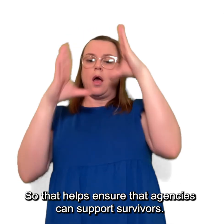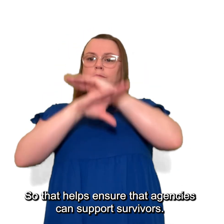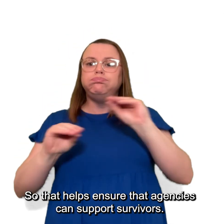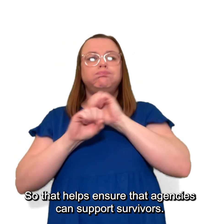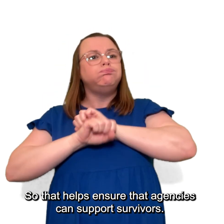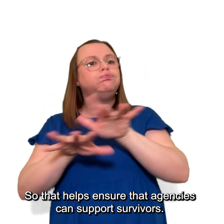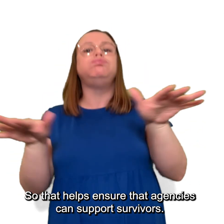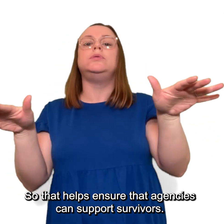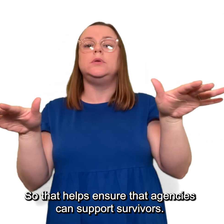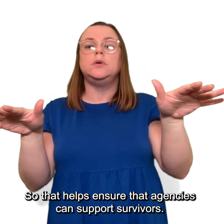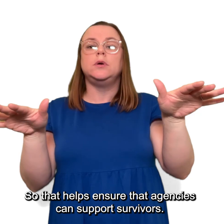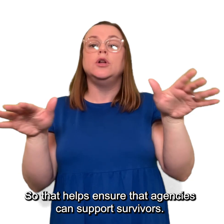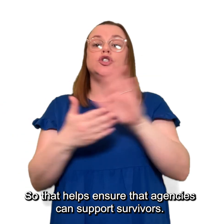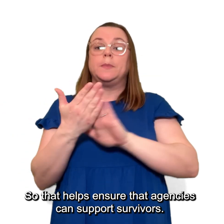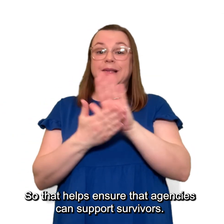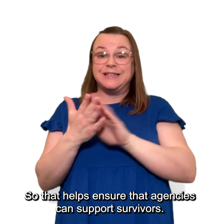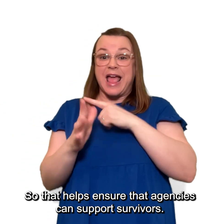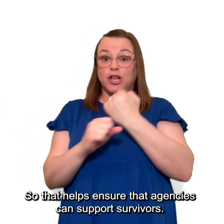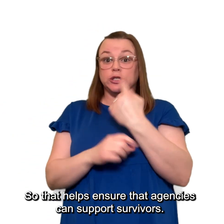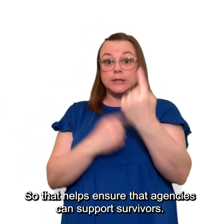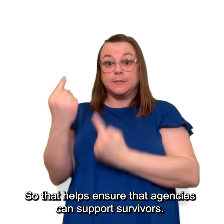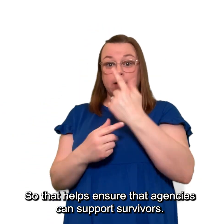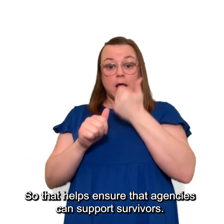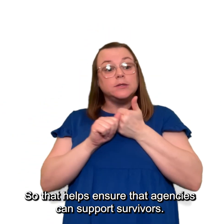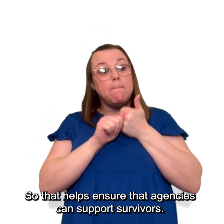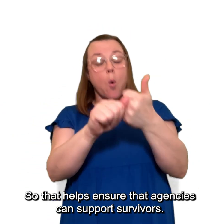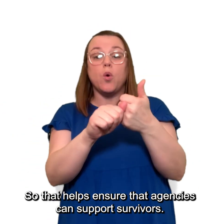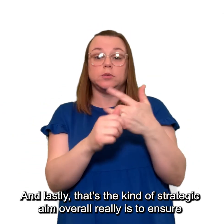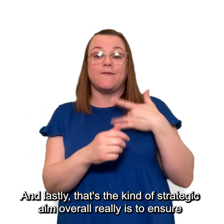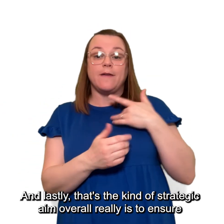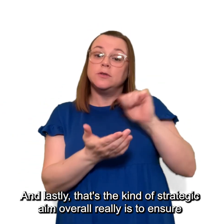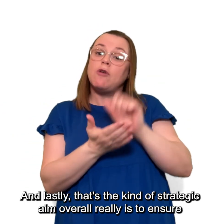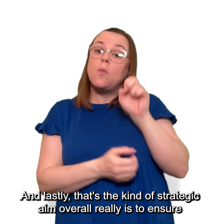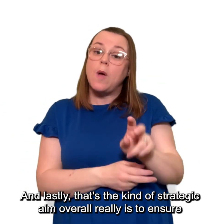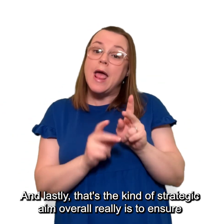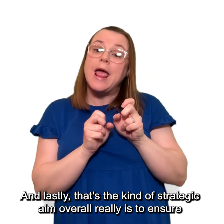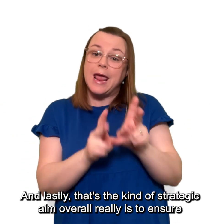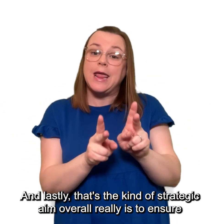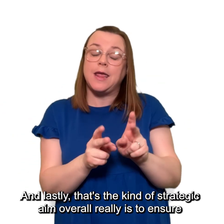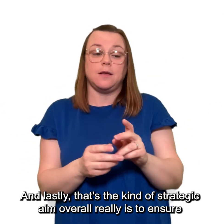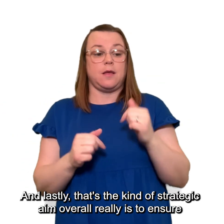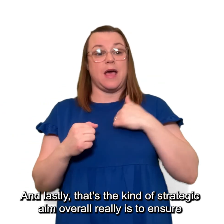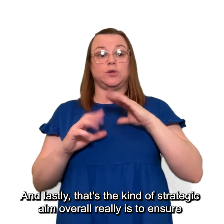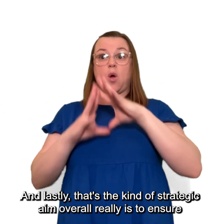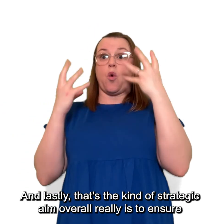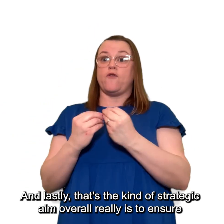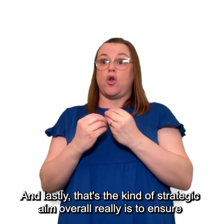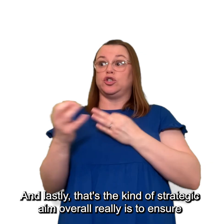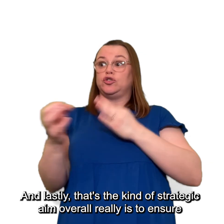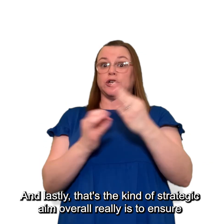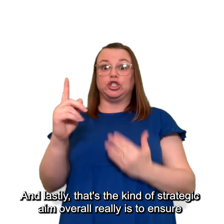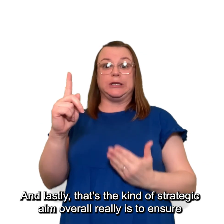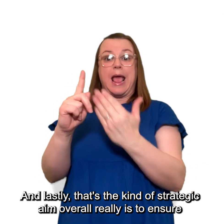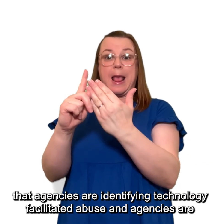So that helps ensure that agencies can support survivors. And lastly, that's our kind of strategic aim overall,